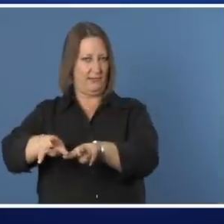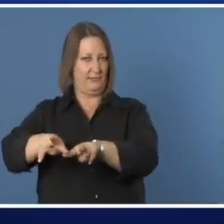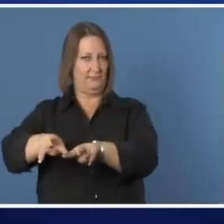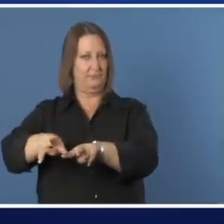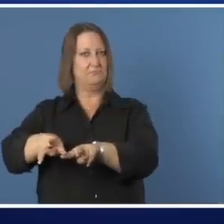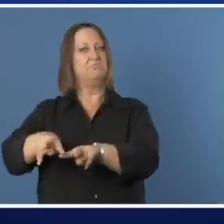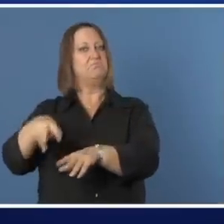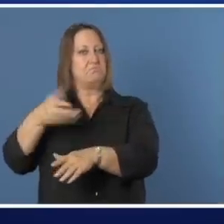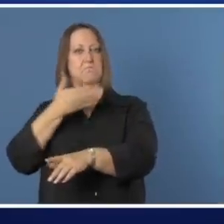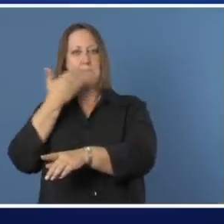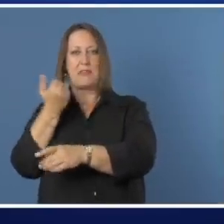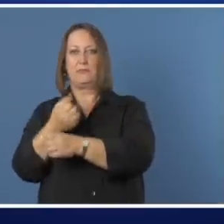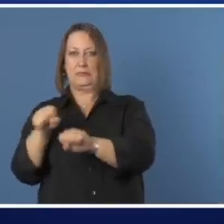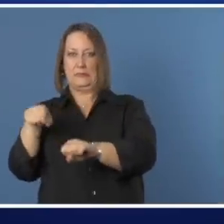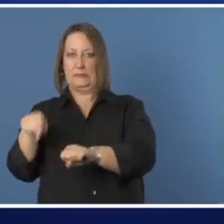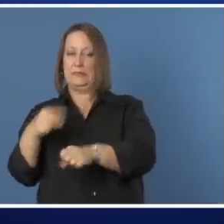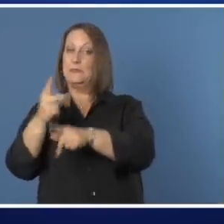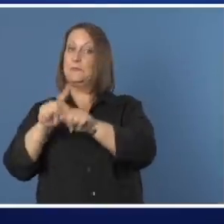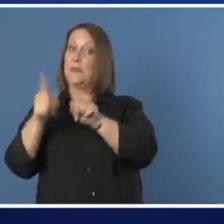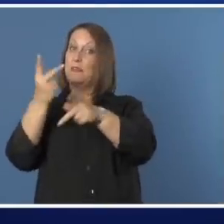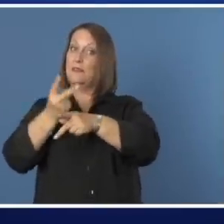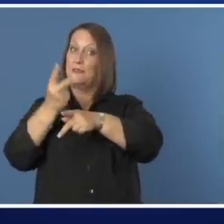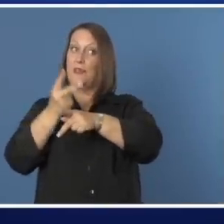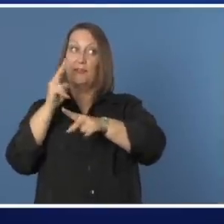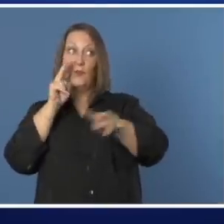Be alert for flash floods.